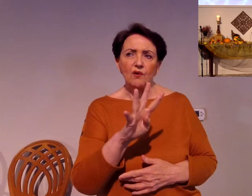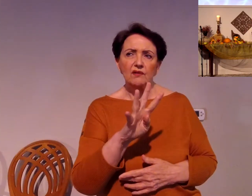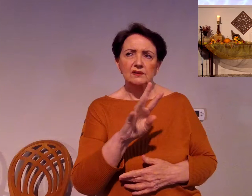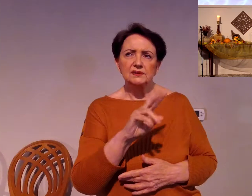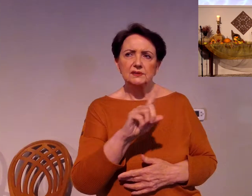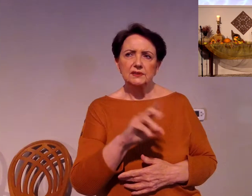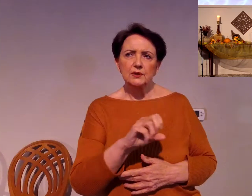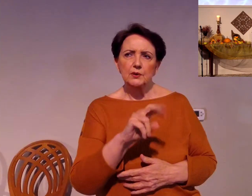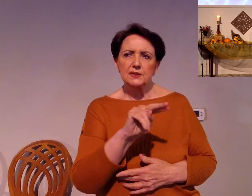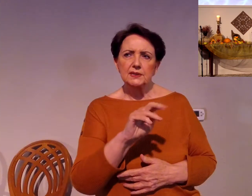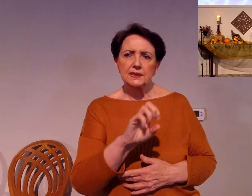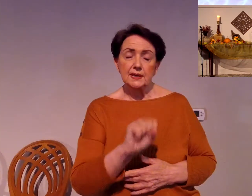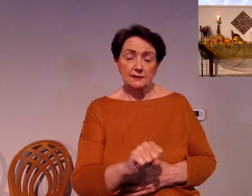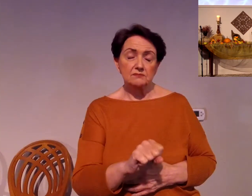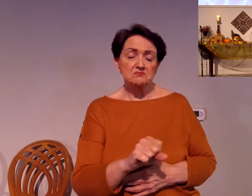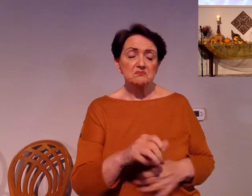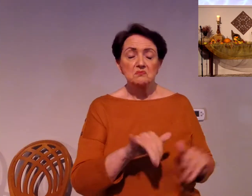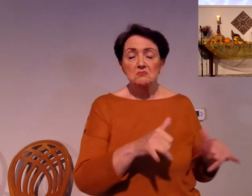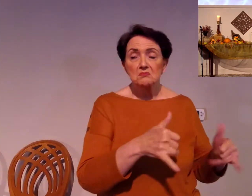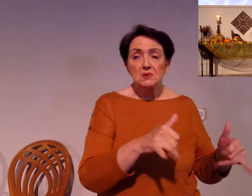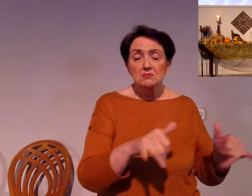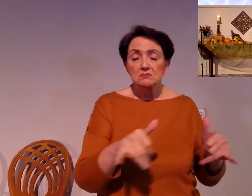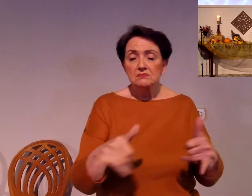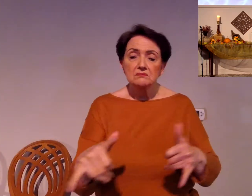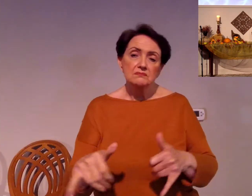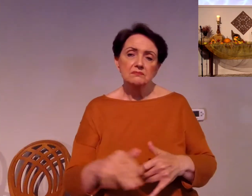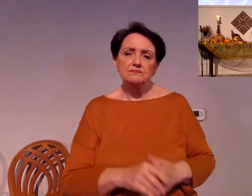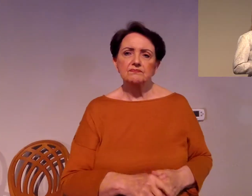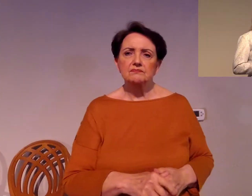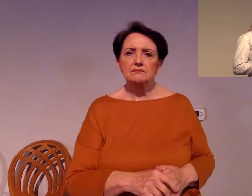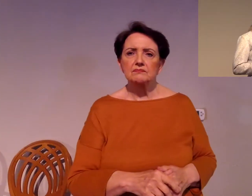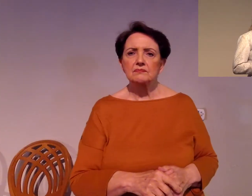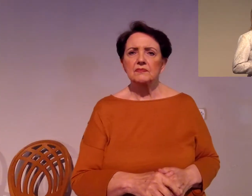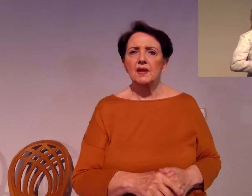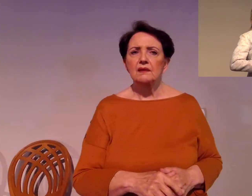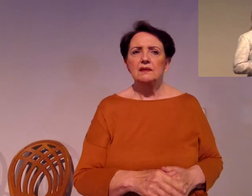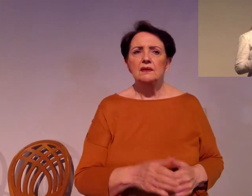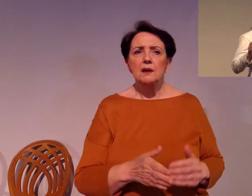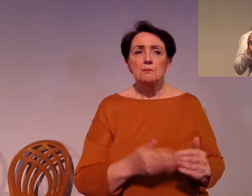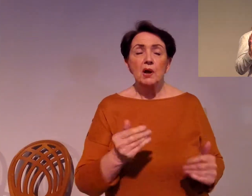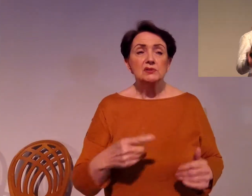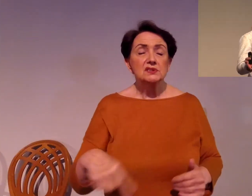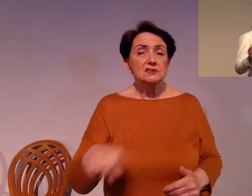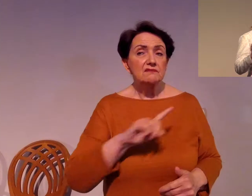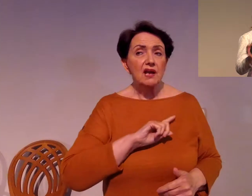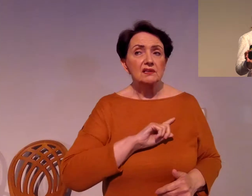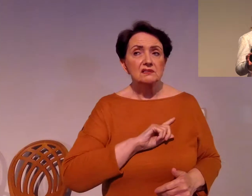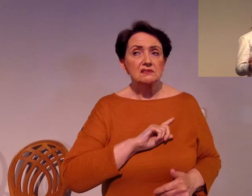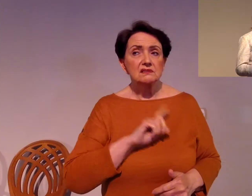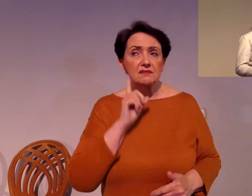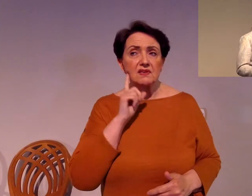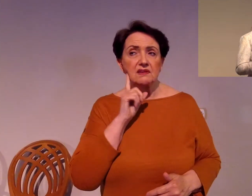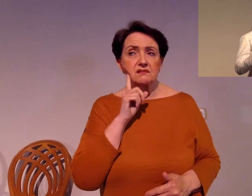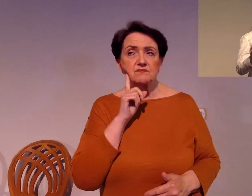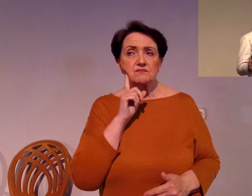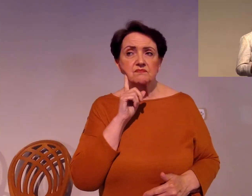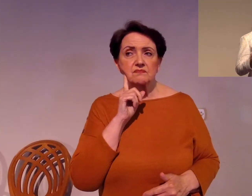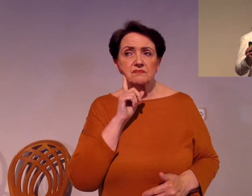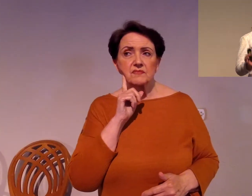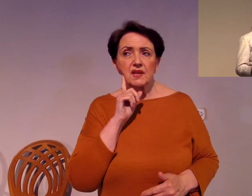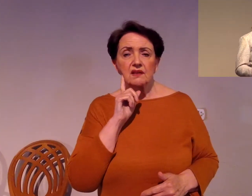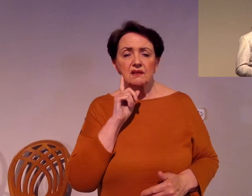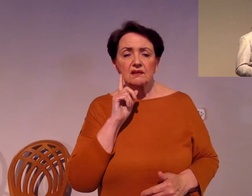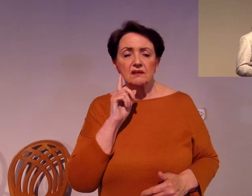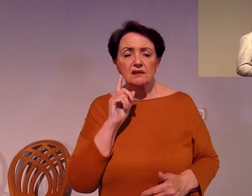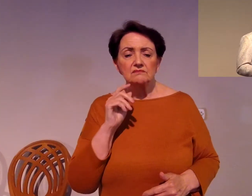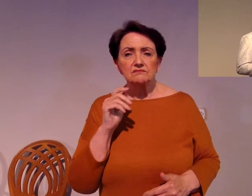play in. And I would think that most of us, to some degree, have been